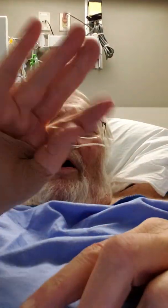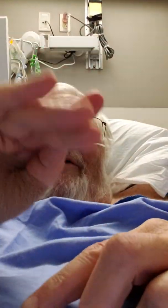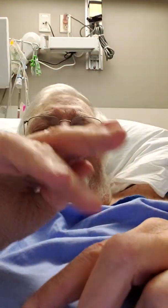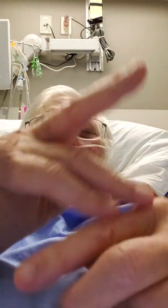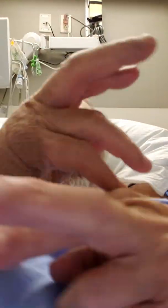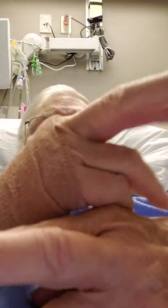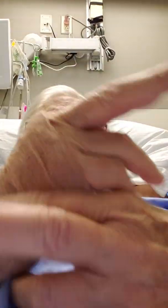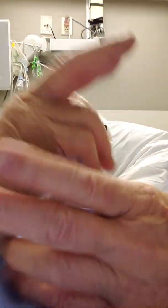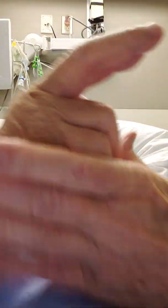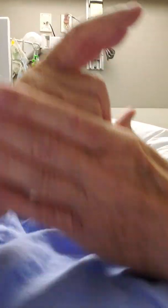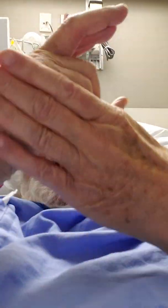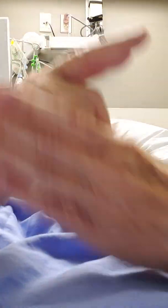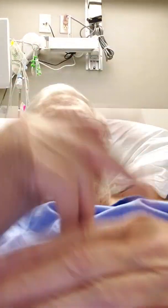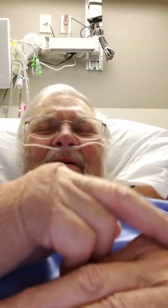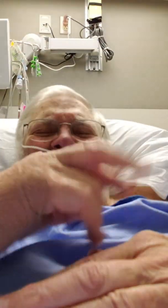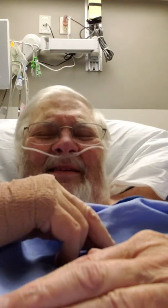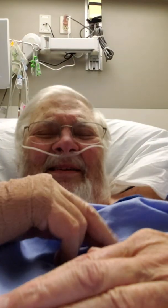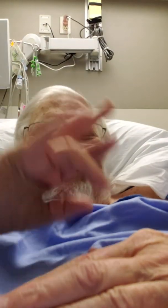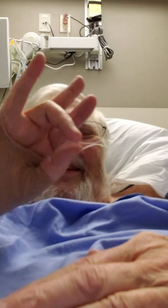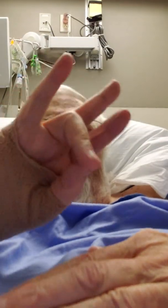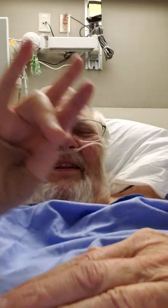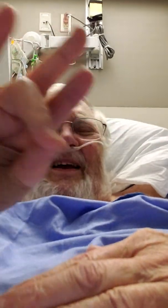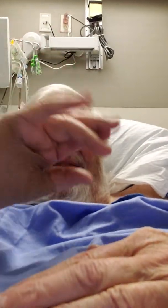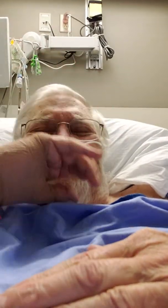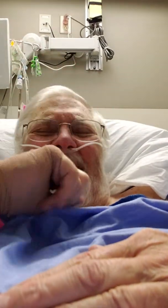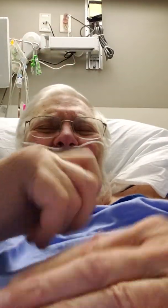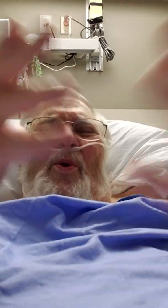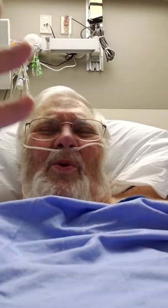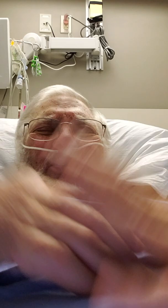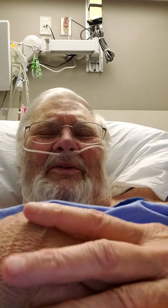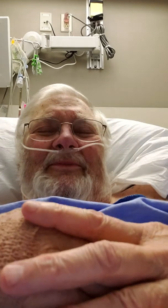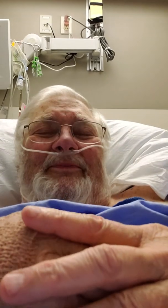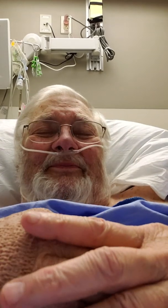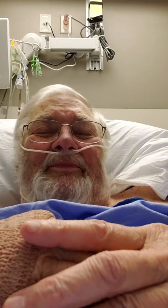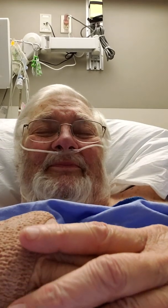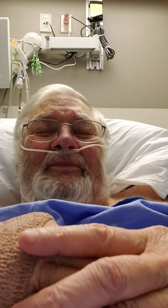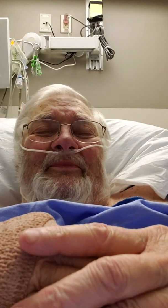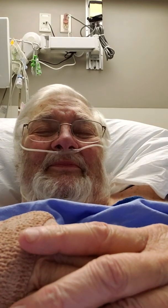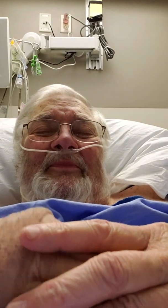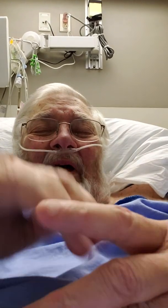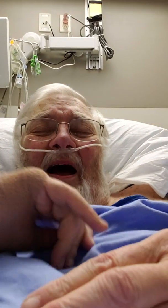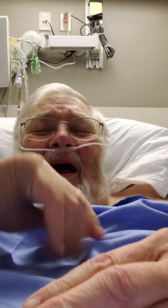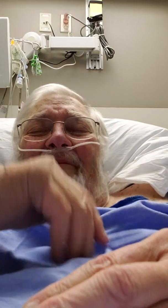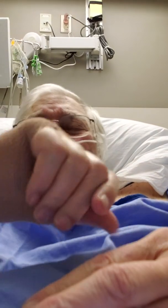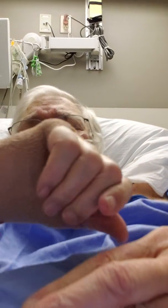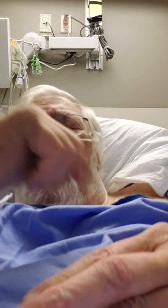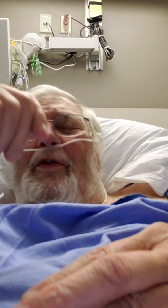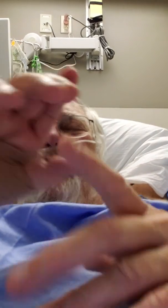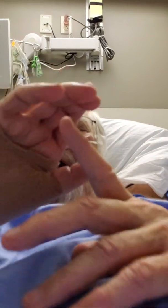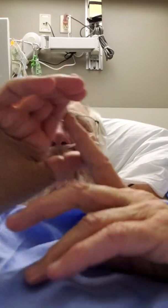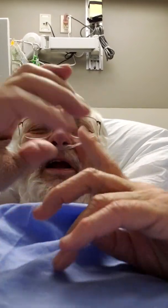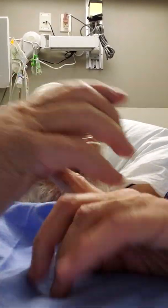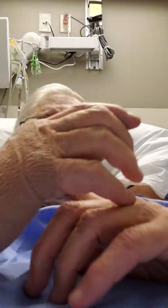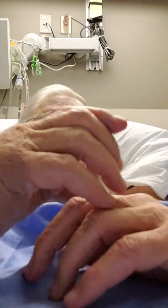of rehab. 77 years old. I have other